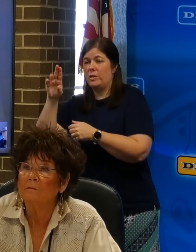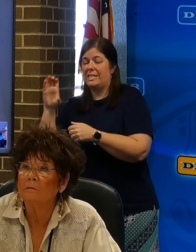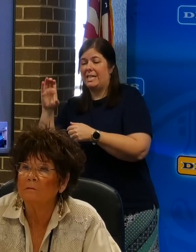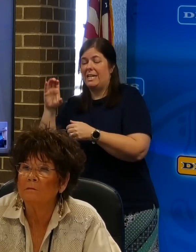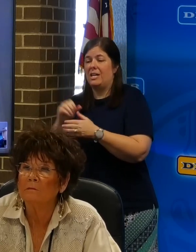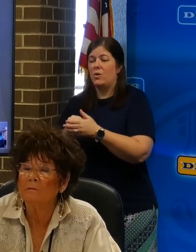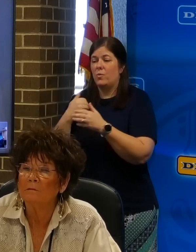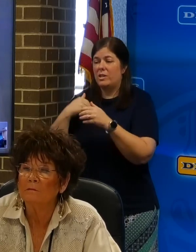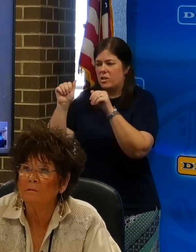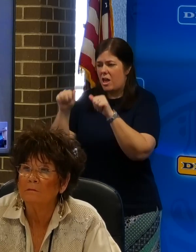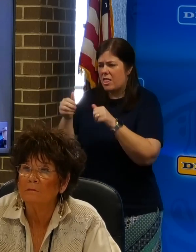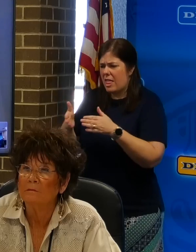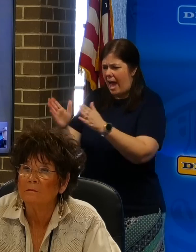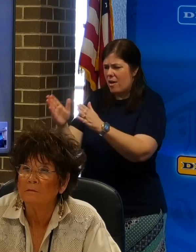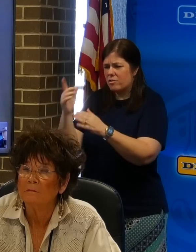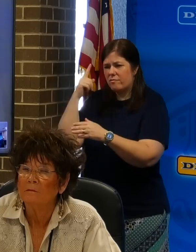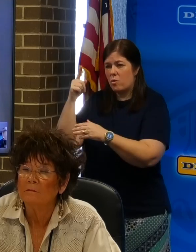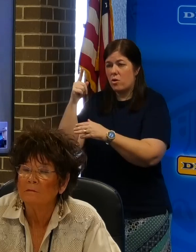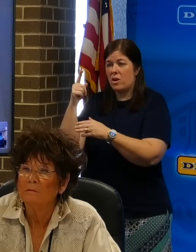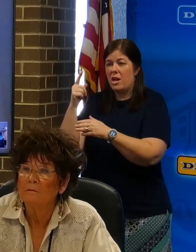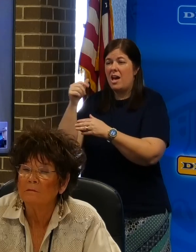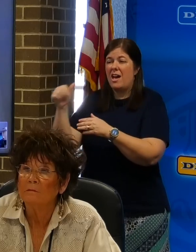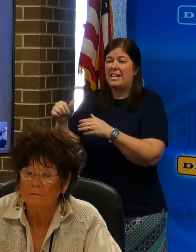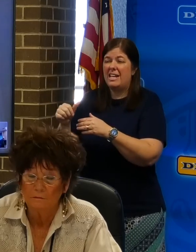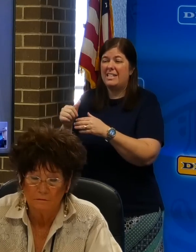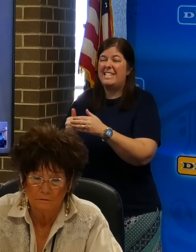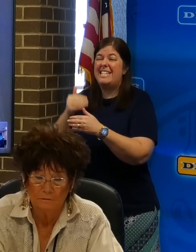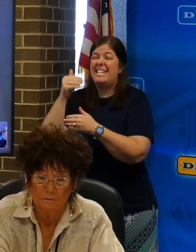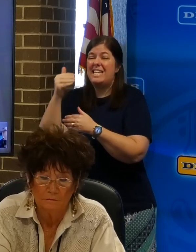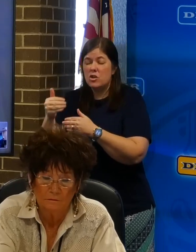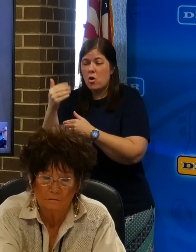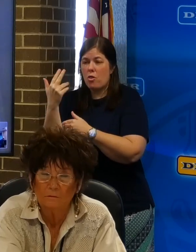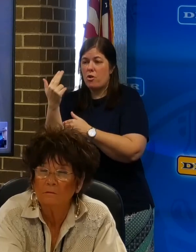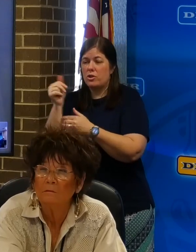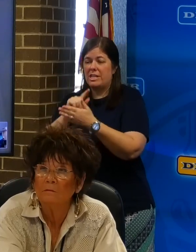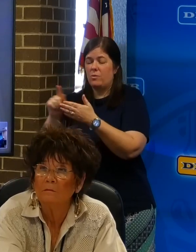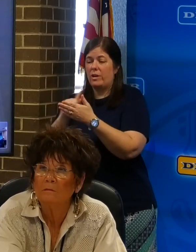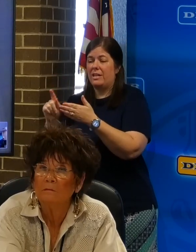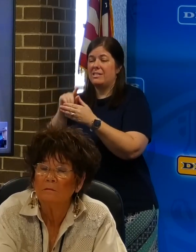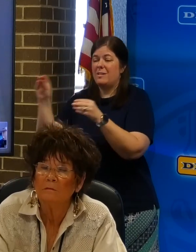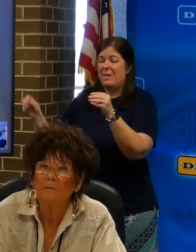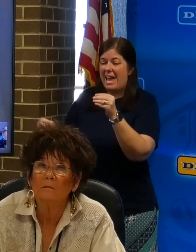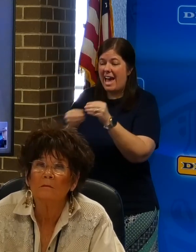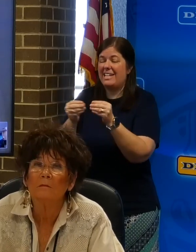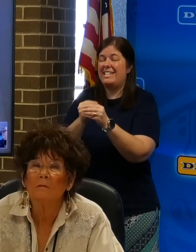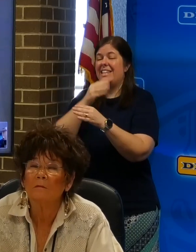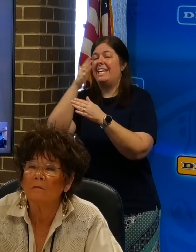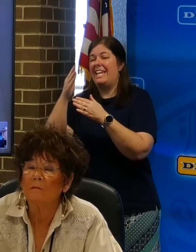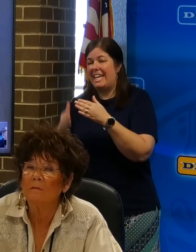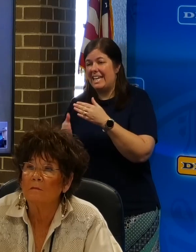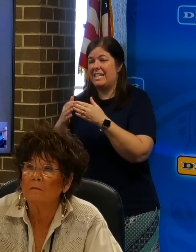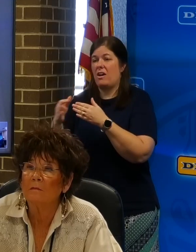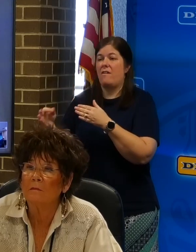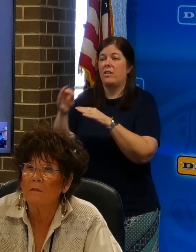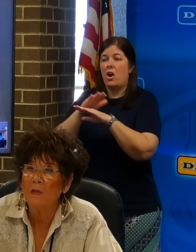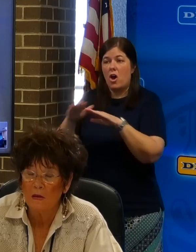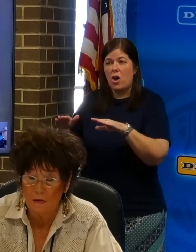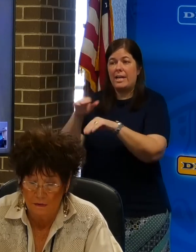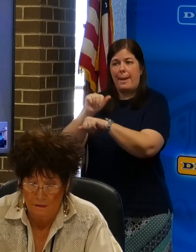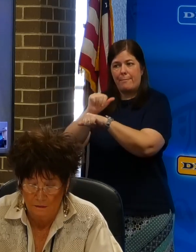which allows for an additional 13 weeks of benefit added to the end of the regular unemployment benefit. And what that means